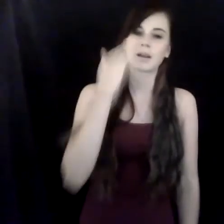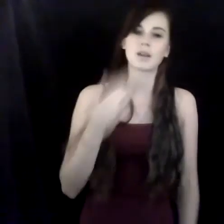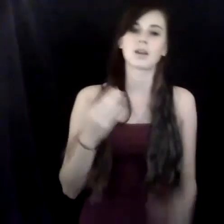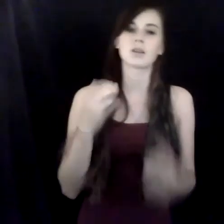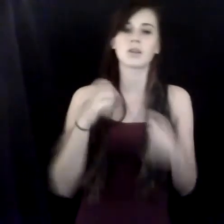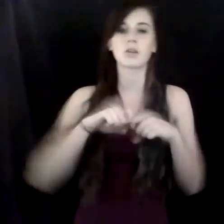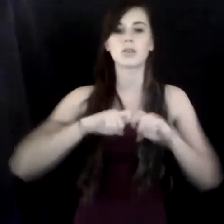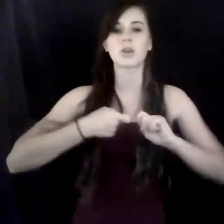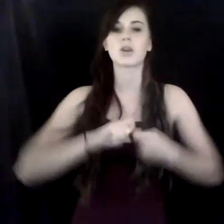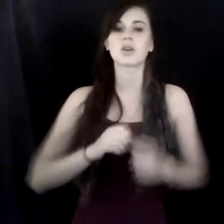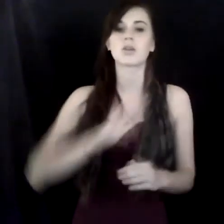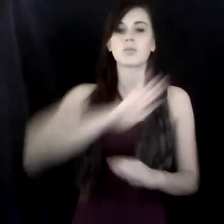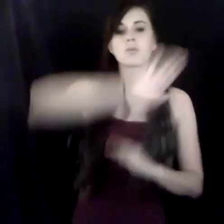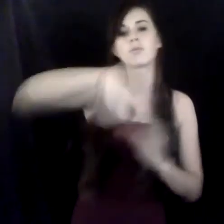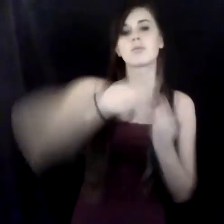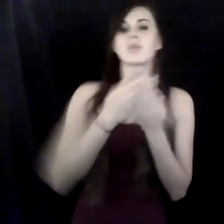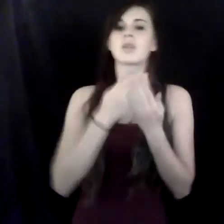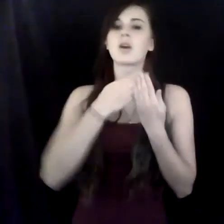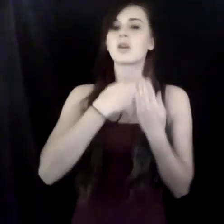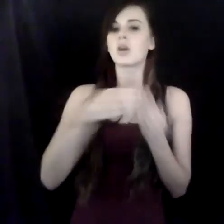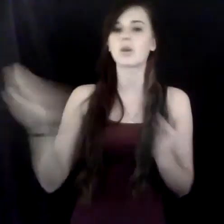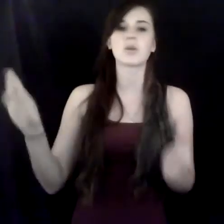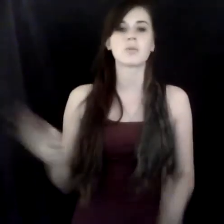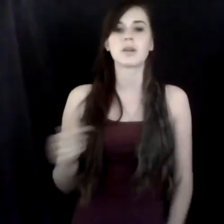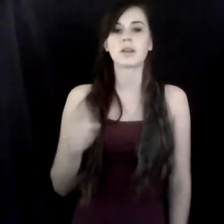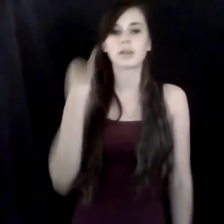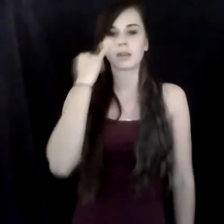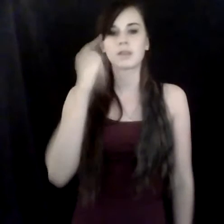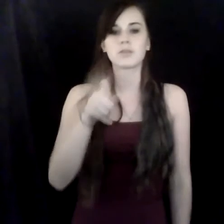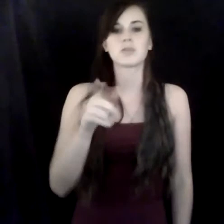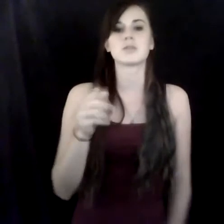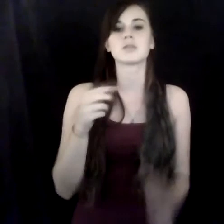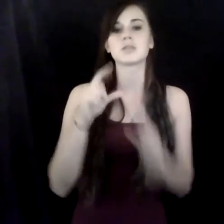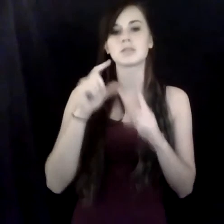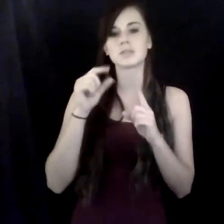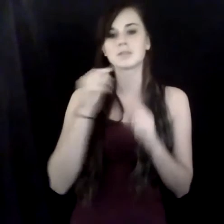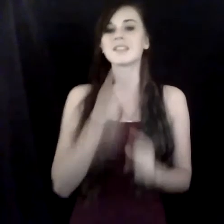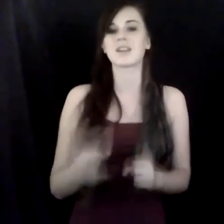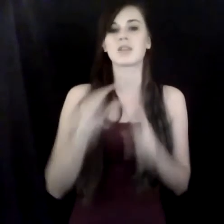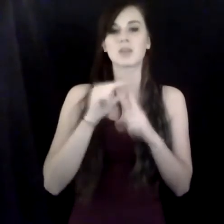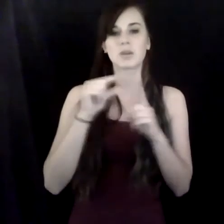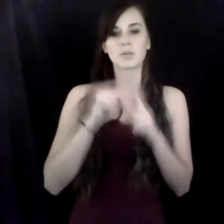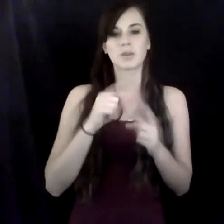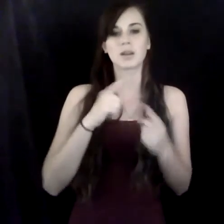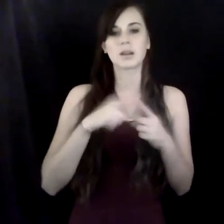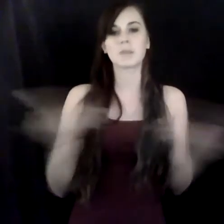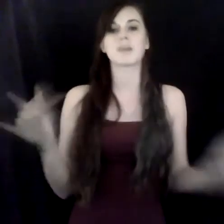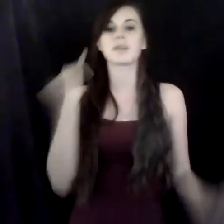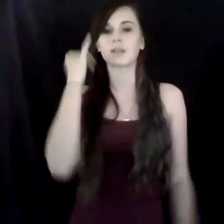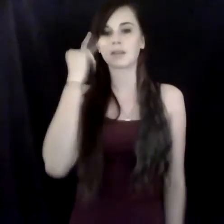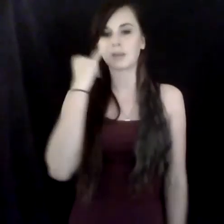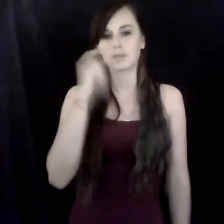Would all go away if you just say the word But even